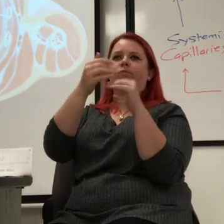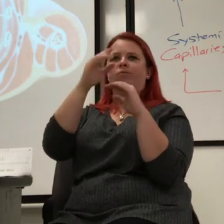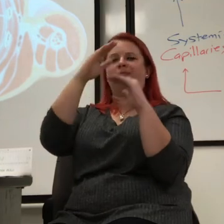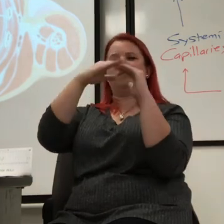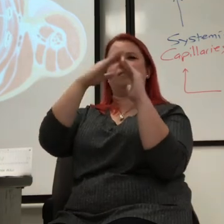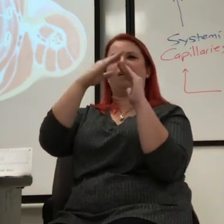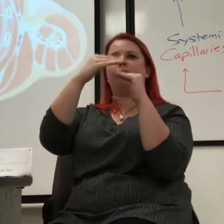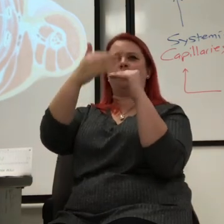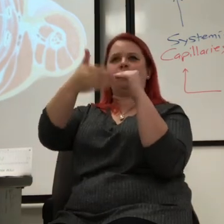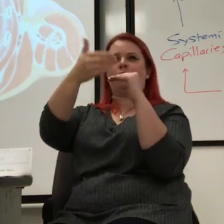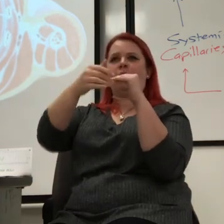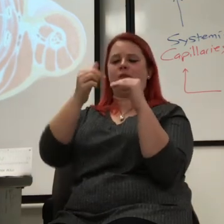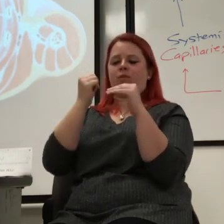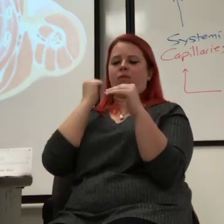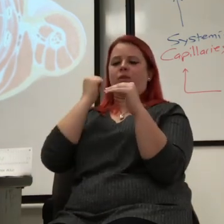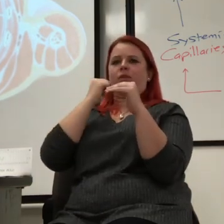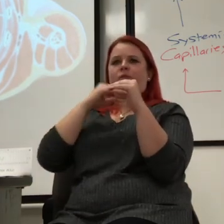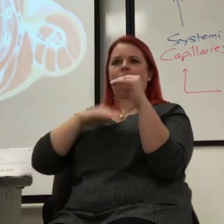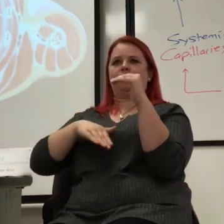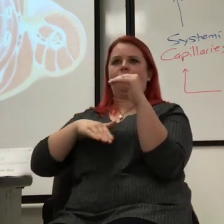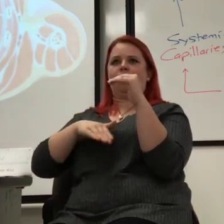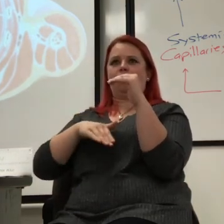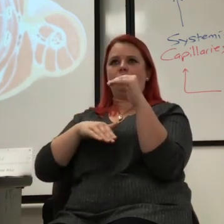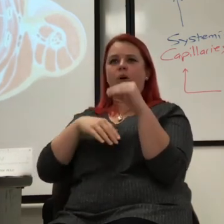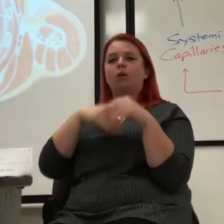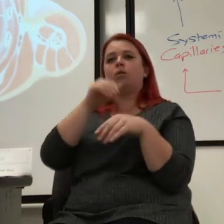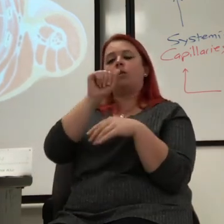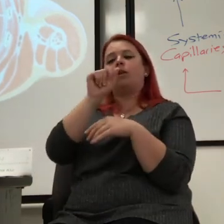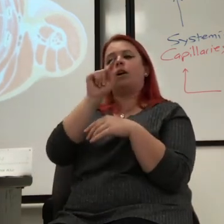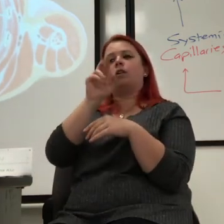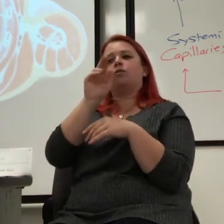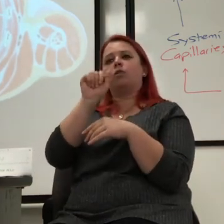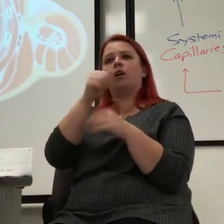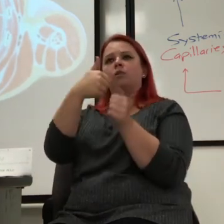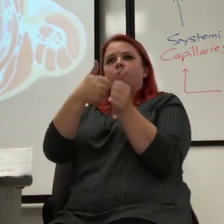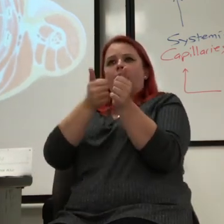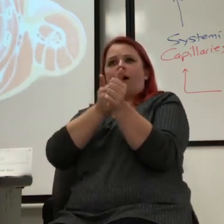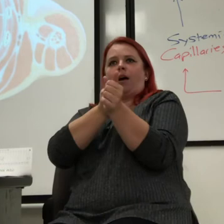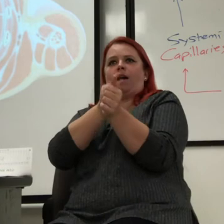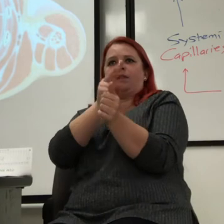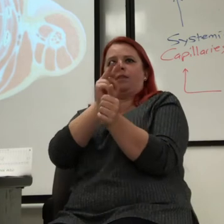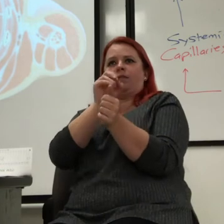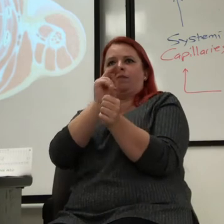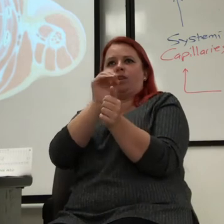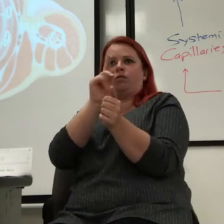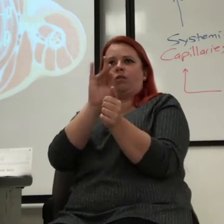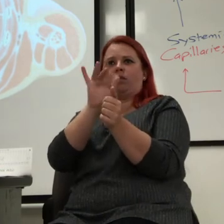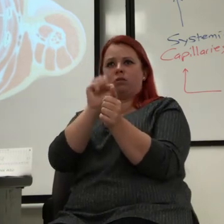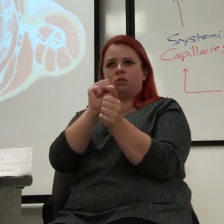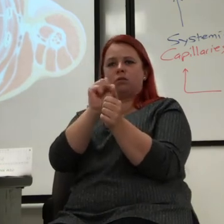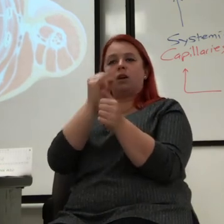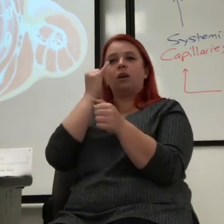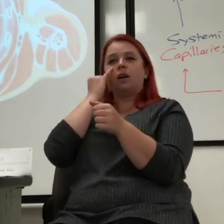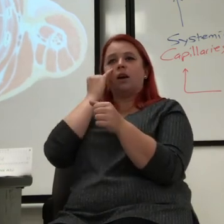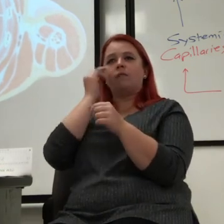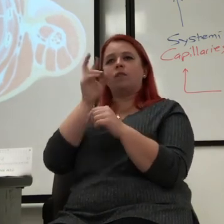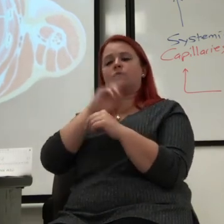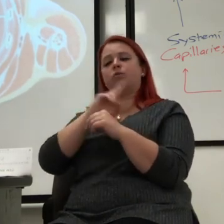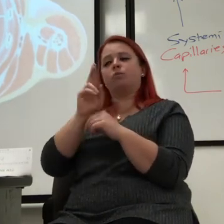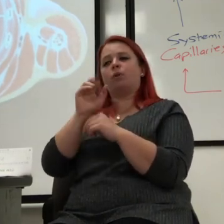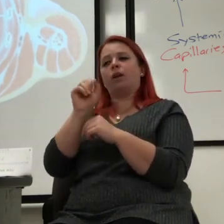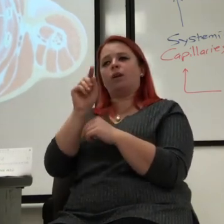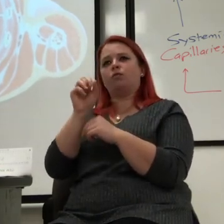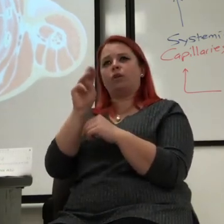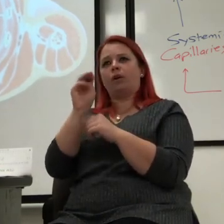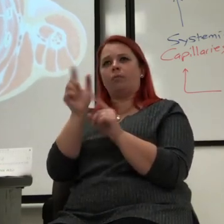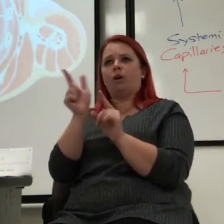here are the atria behind the ventricles. So if this is the right atrium and the left